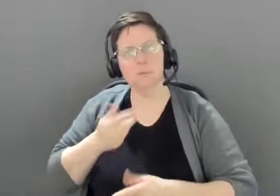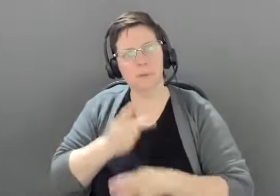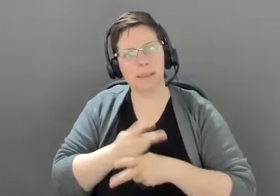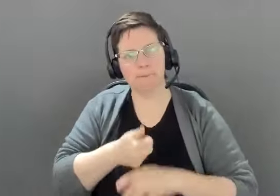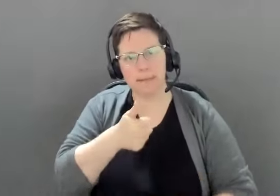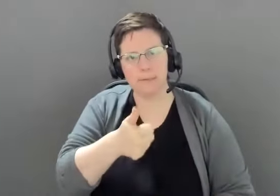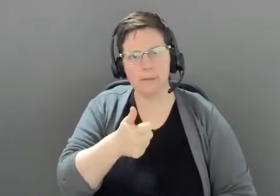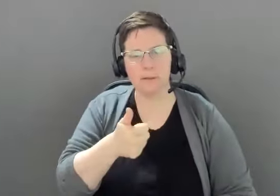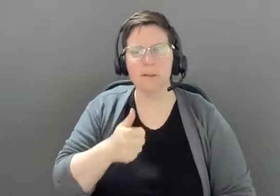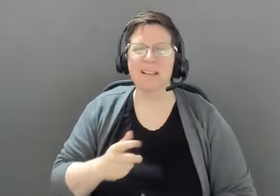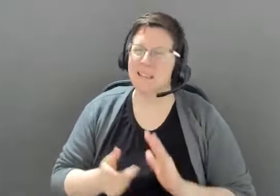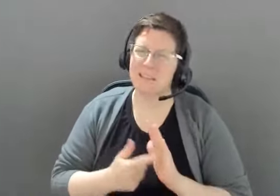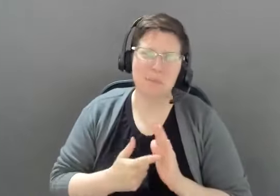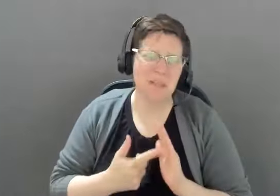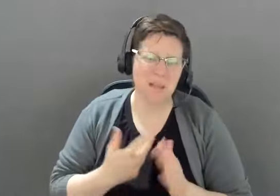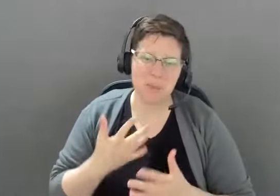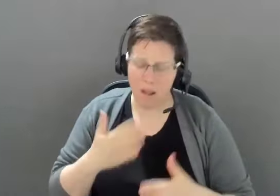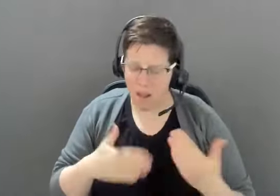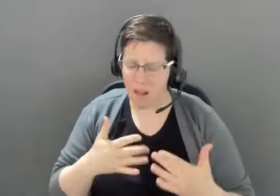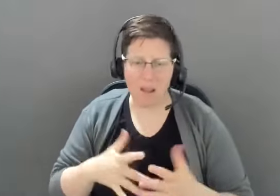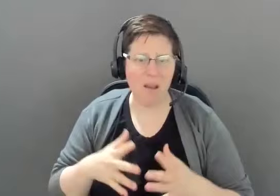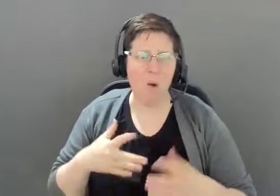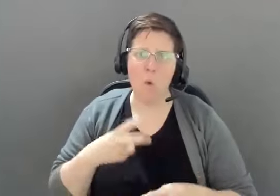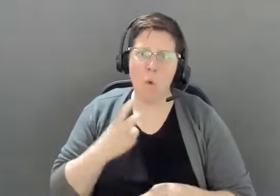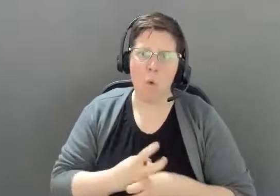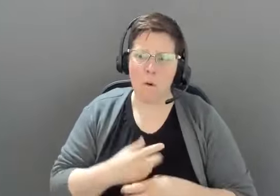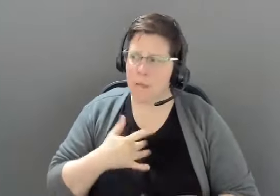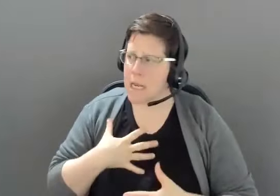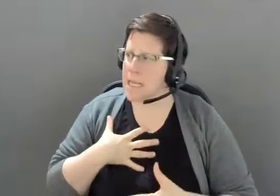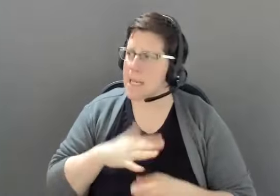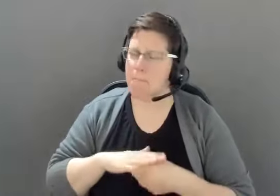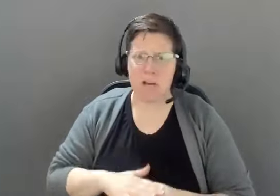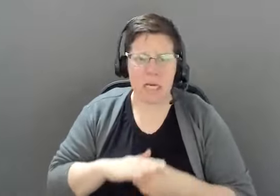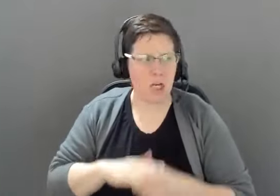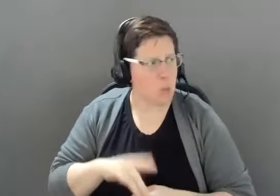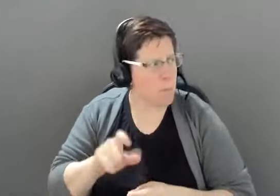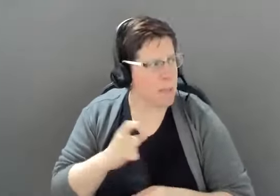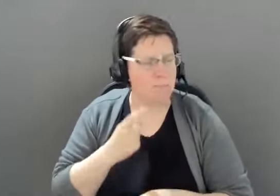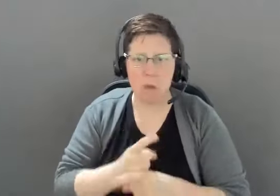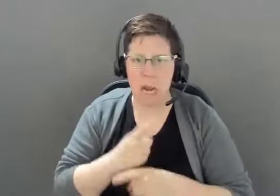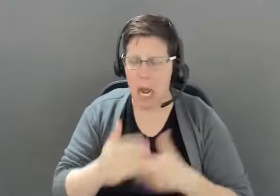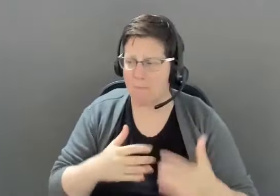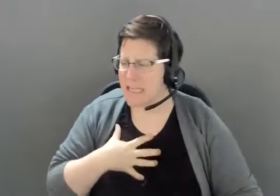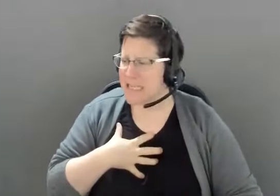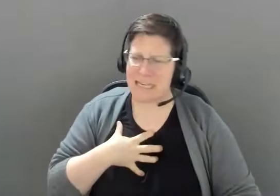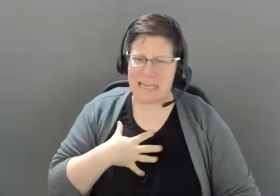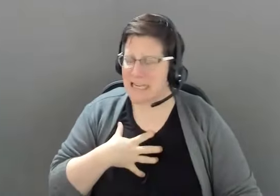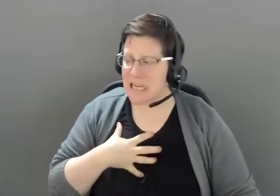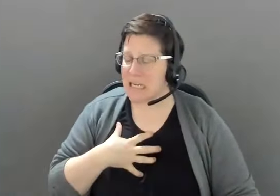things got really hard and there was a lot of pressure on us to get things right. I personally spent many hours crying to my partner